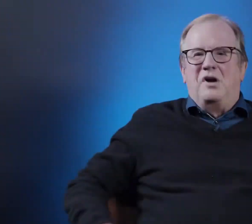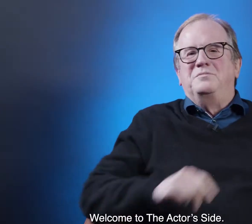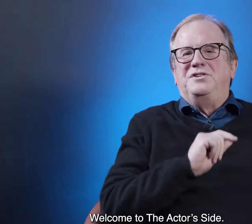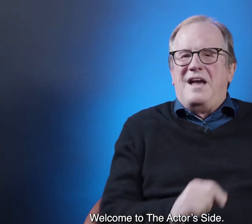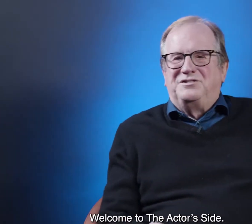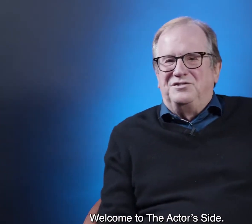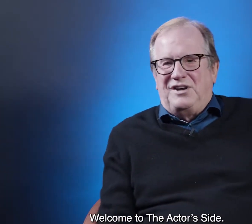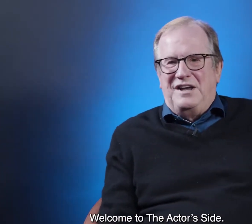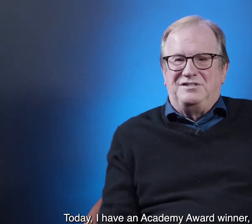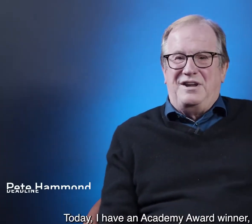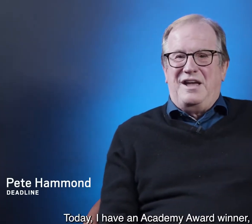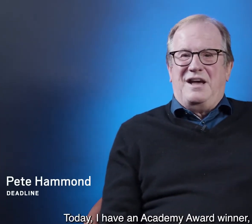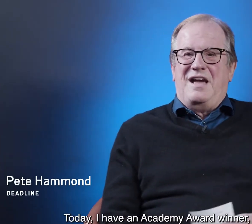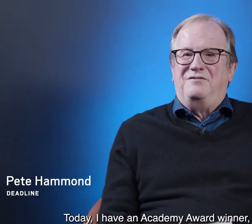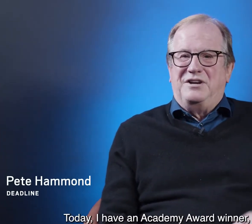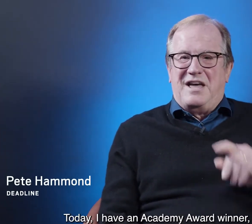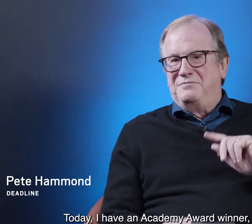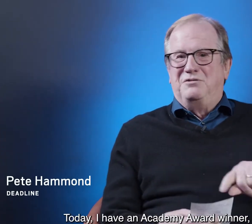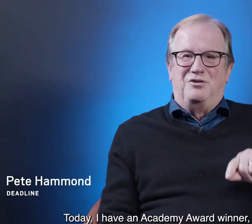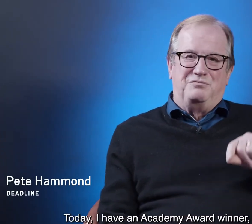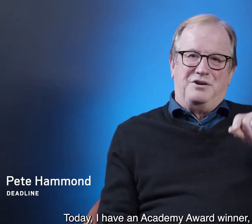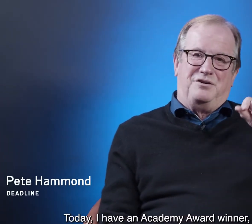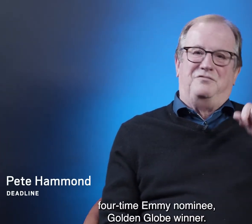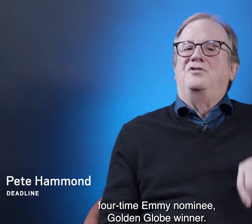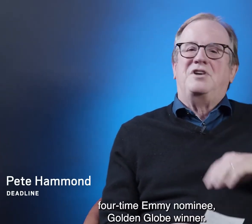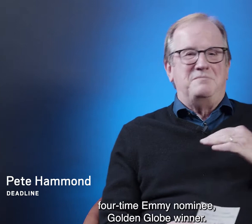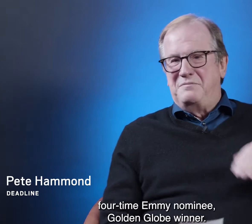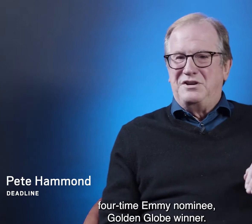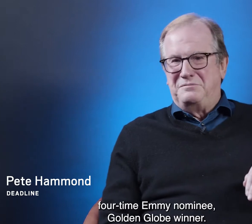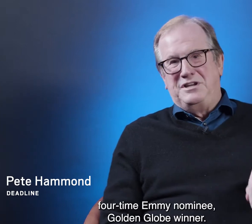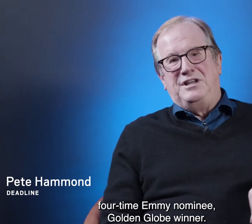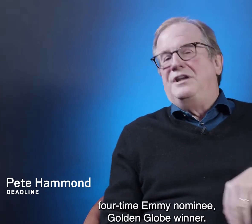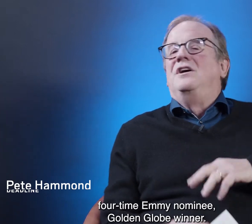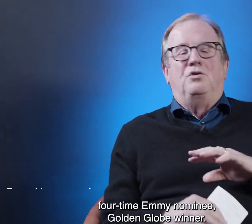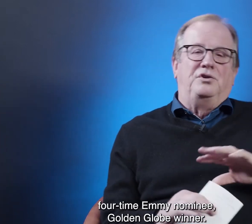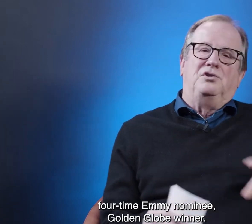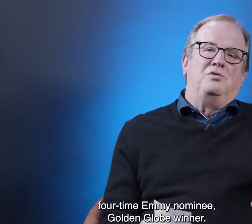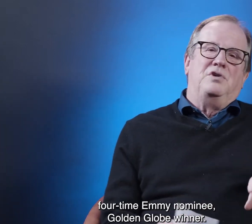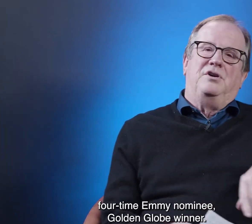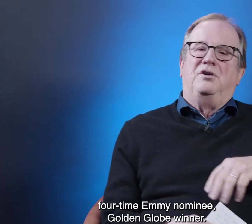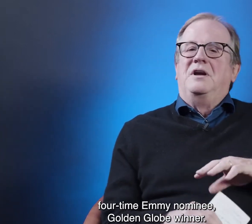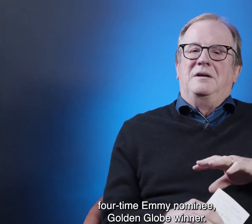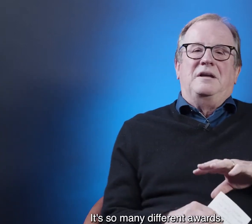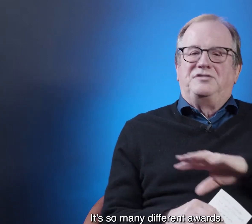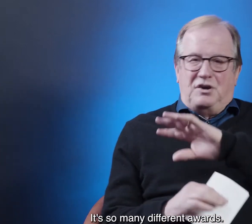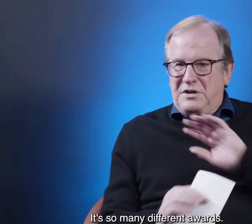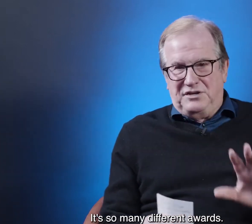Welcome to the Actor's Side. Today I have an Academy Award winner, four-time Emmy nominee, Golden Globe winner, so many